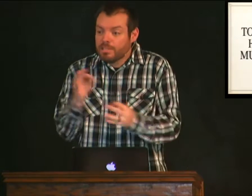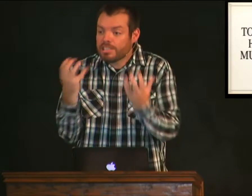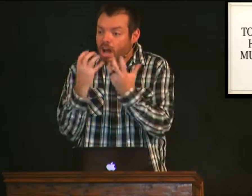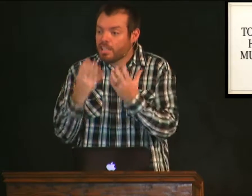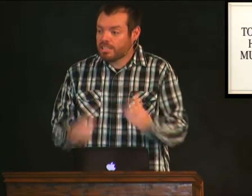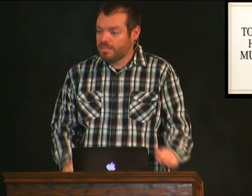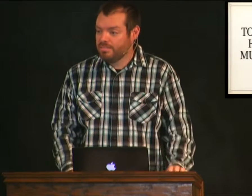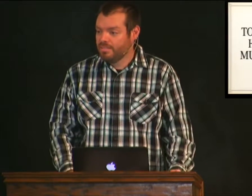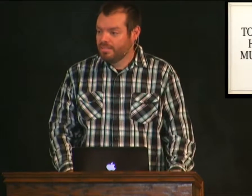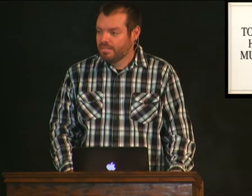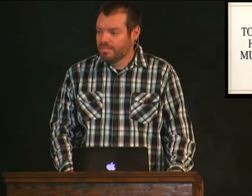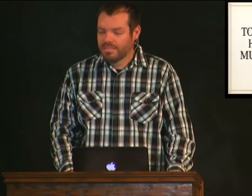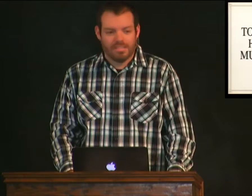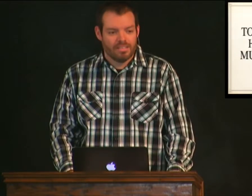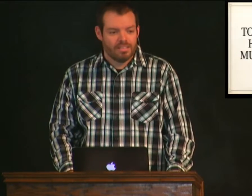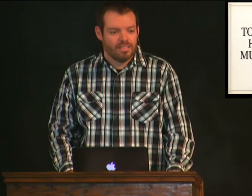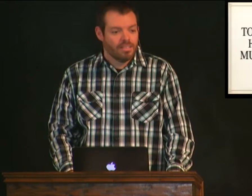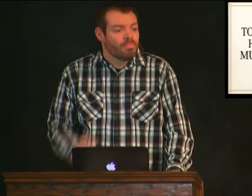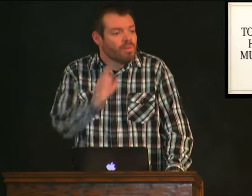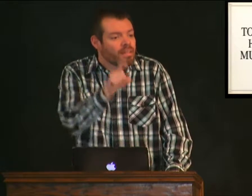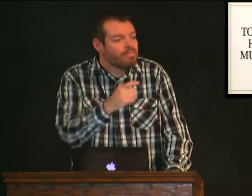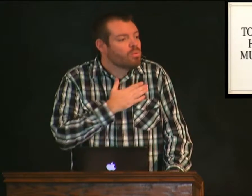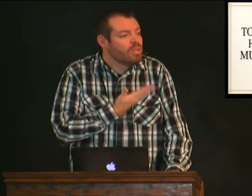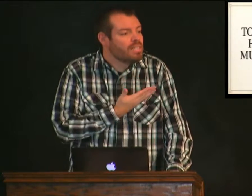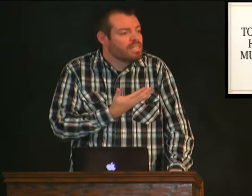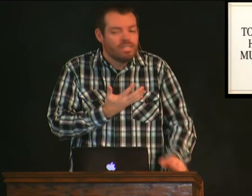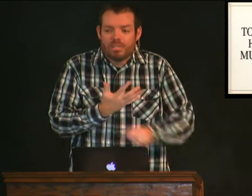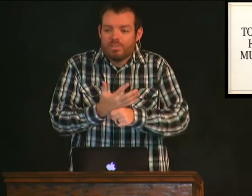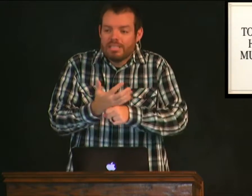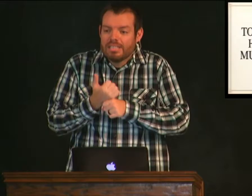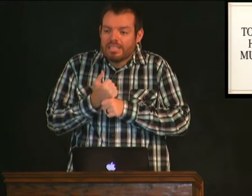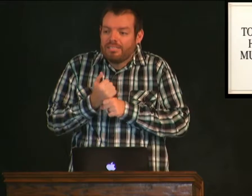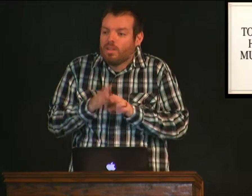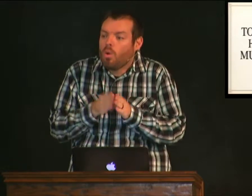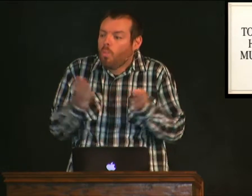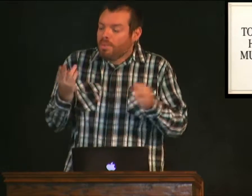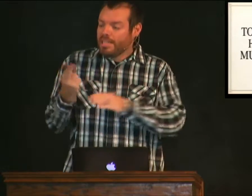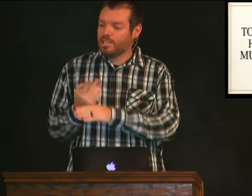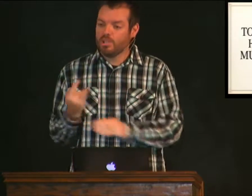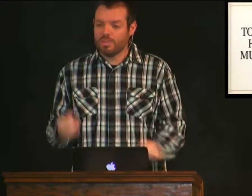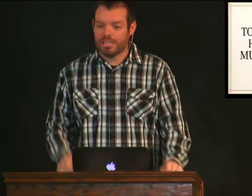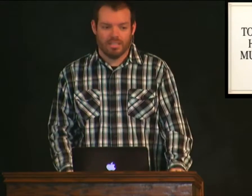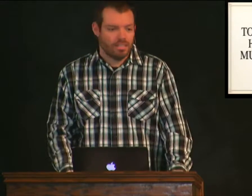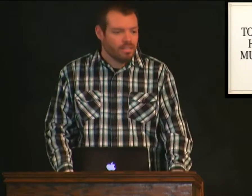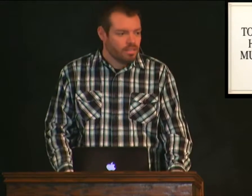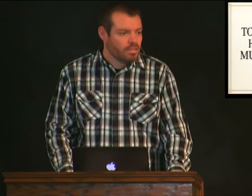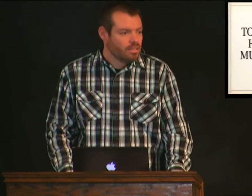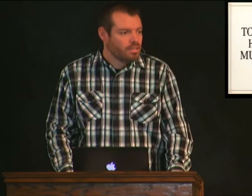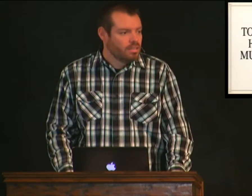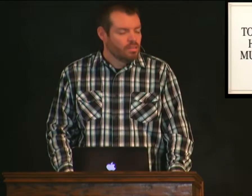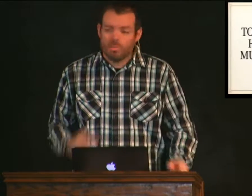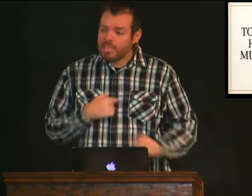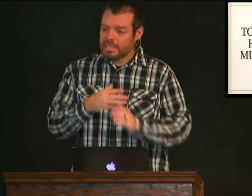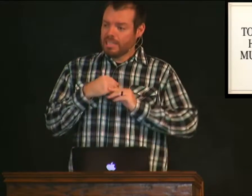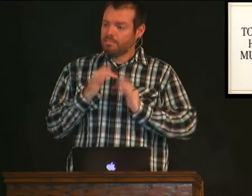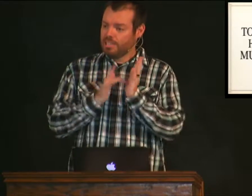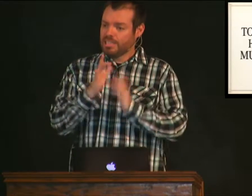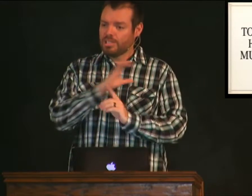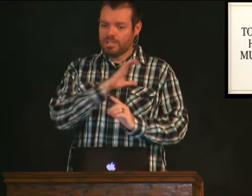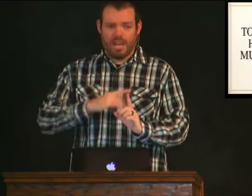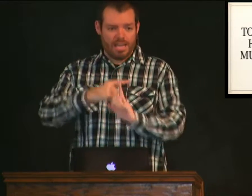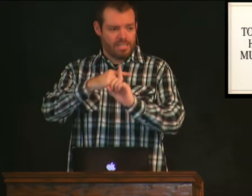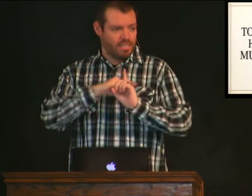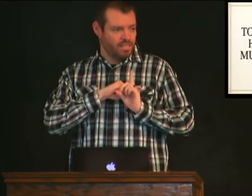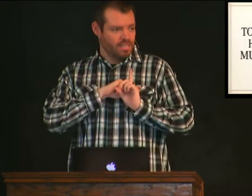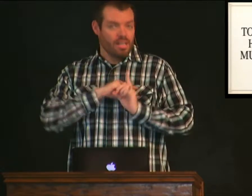The Spirit is awesome. But you have to be willing to open and use it. When we accept